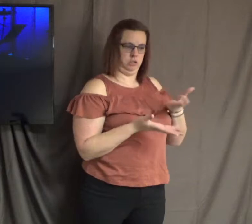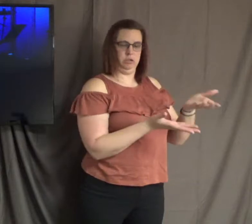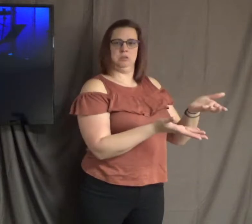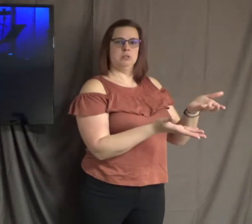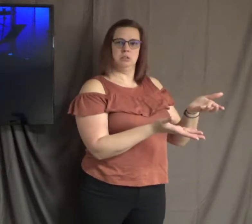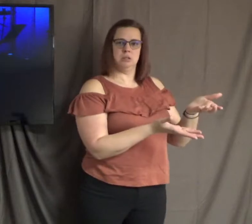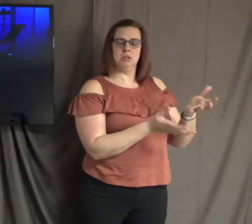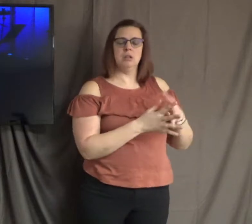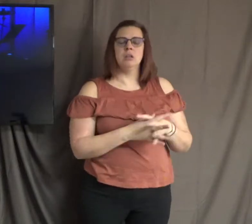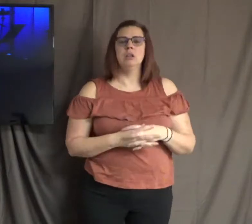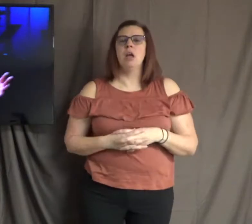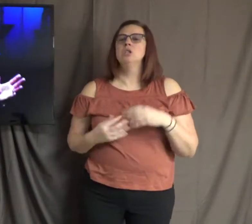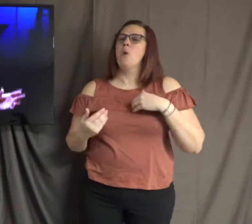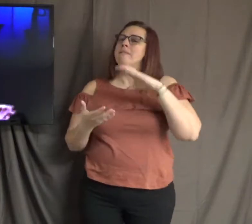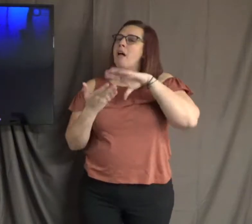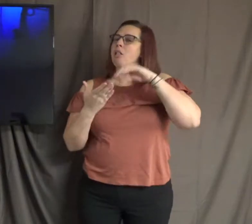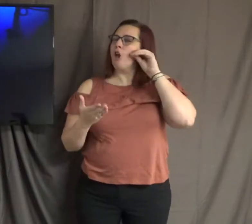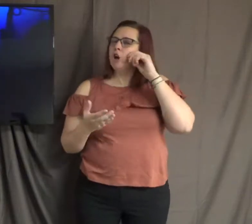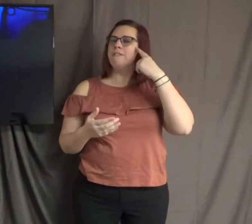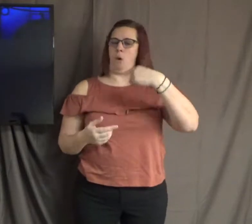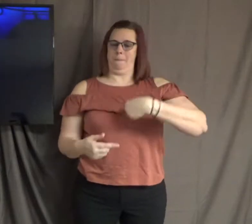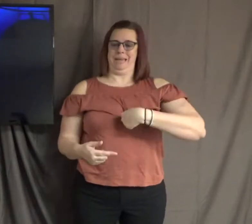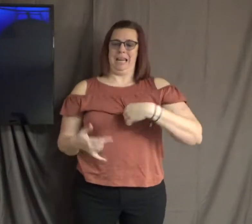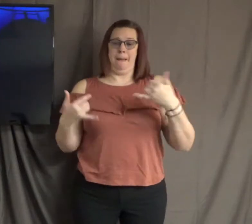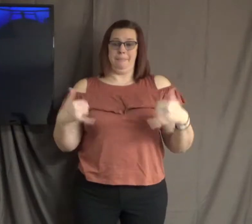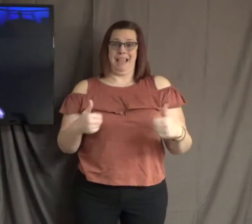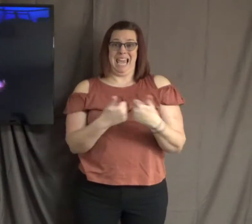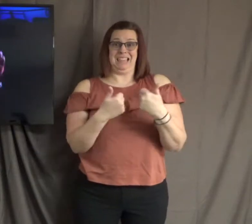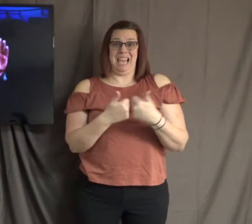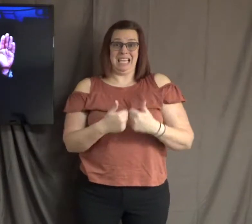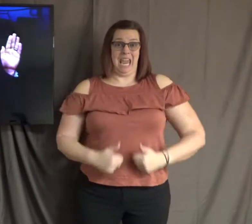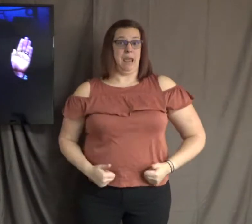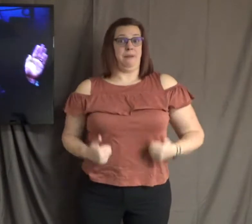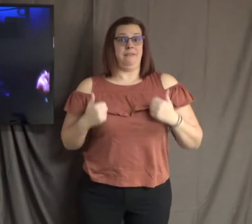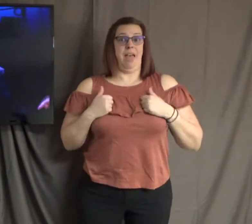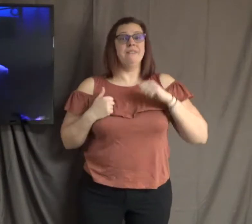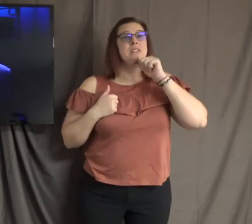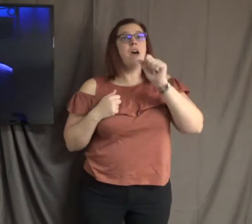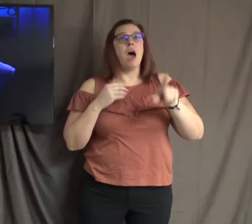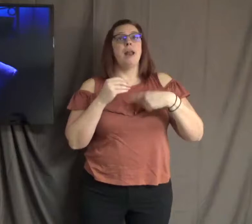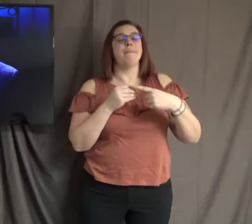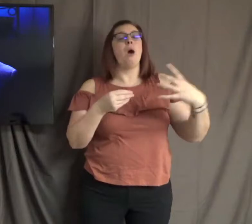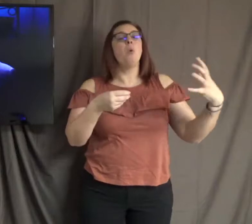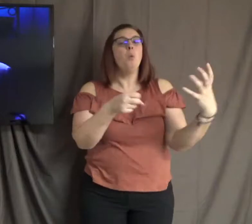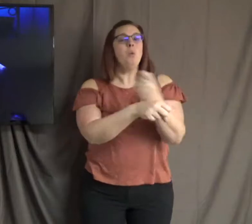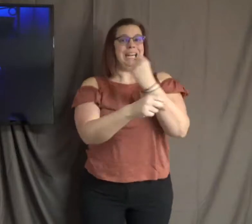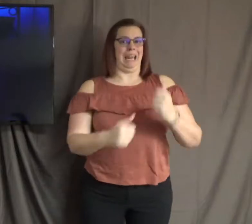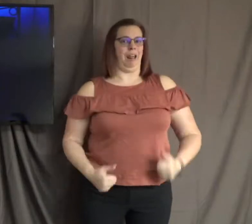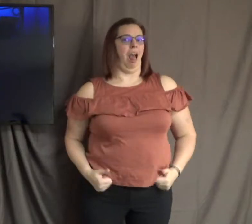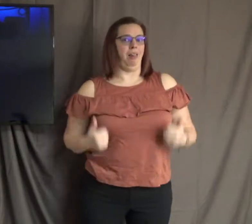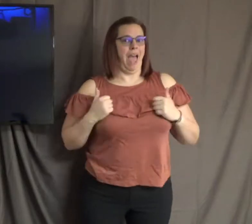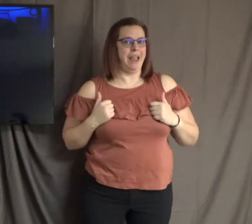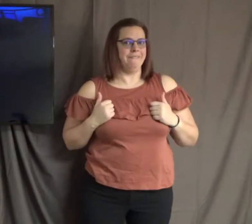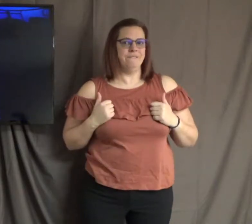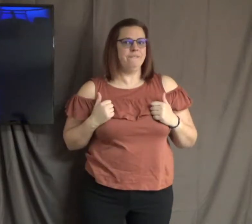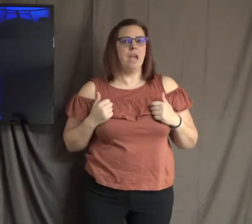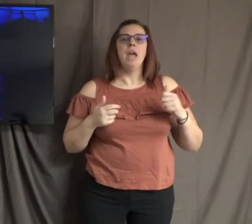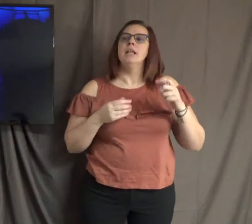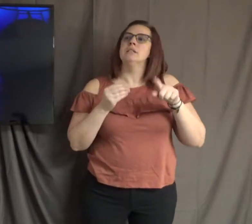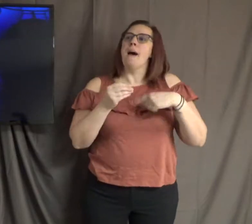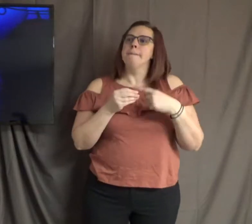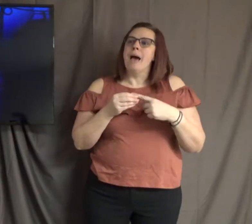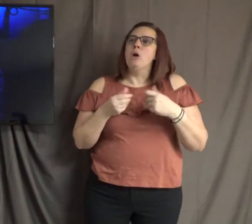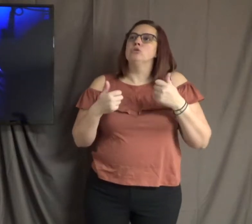I've learned for me that playing the game of life isn't about trying to win the game of life. It's about trying to win each